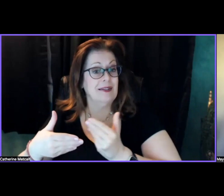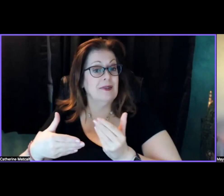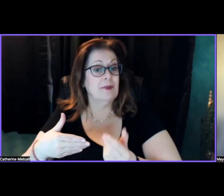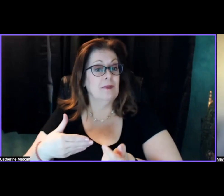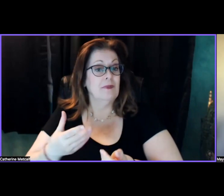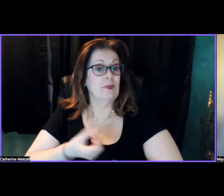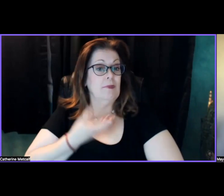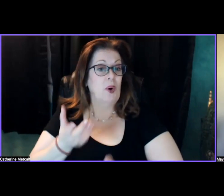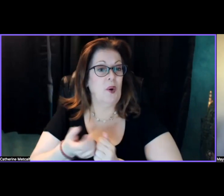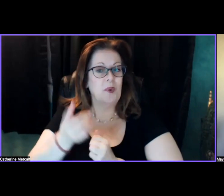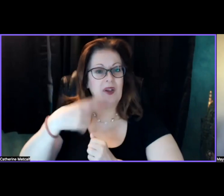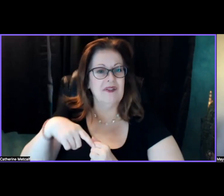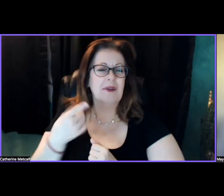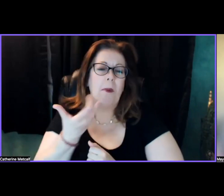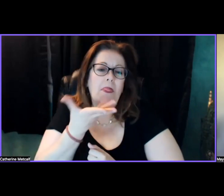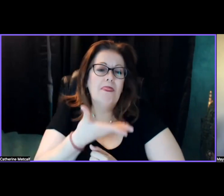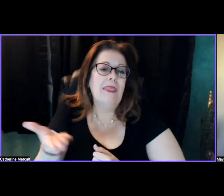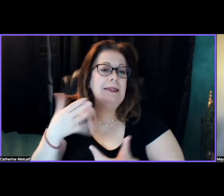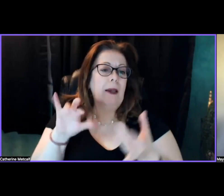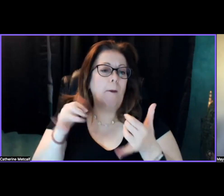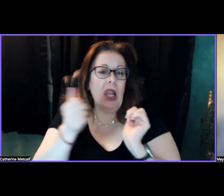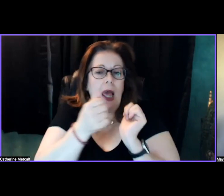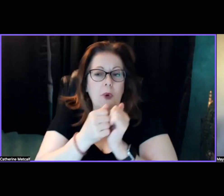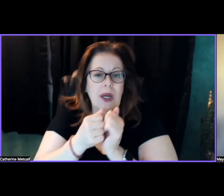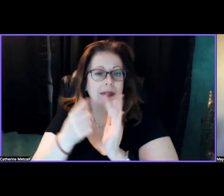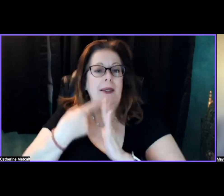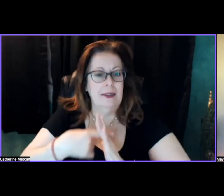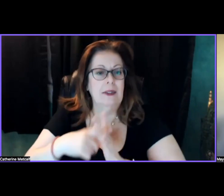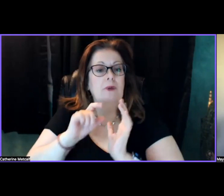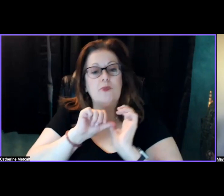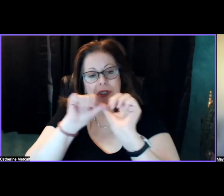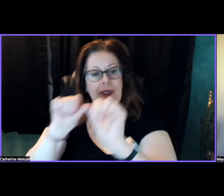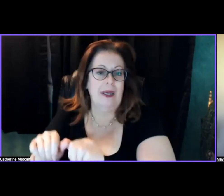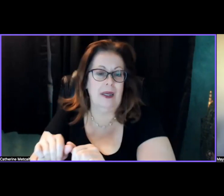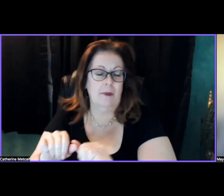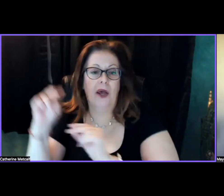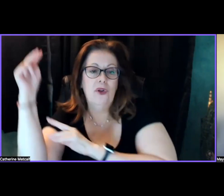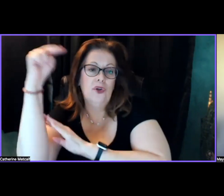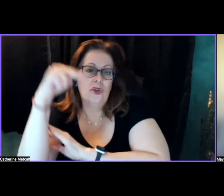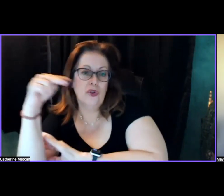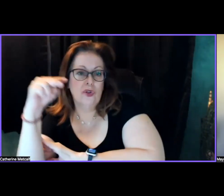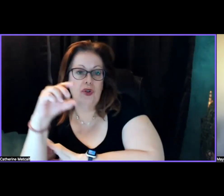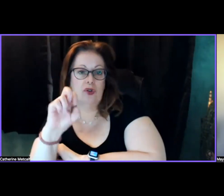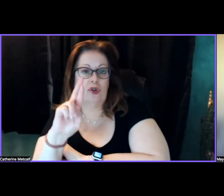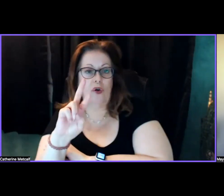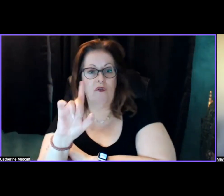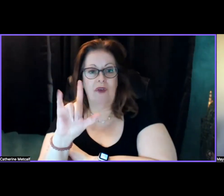Yeah, just some stuff that I've been playing with as I continue my thinking about surveillance technologies and the